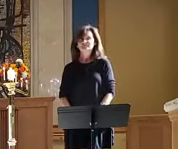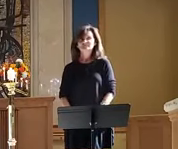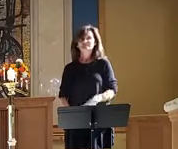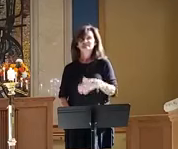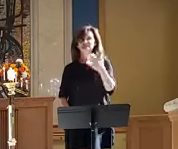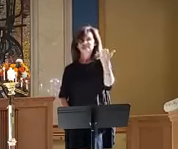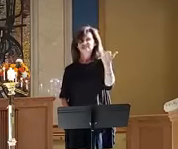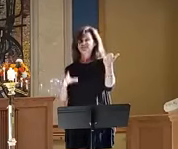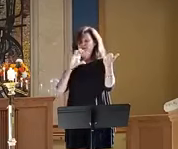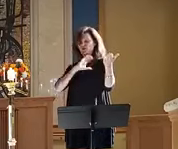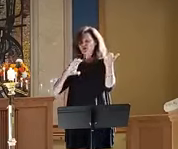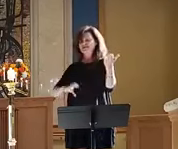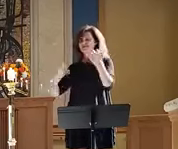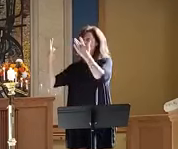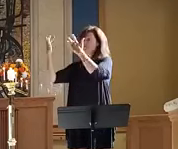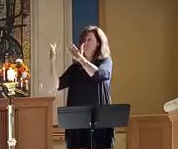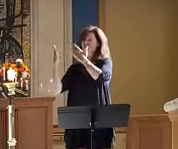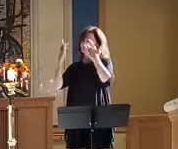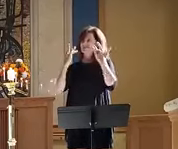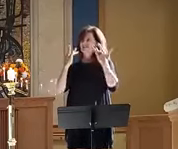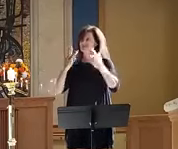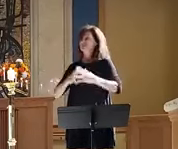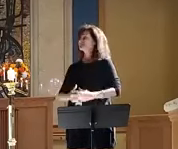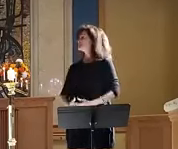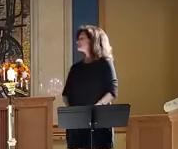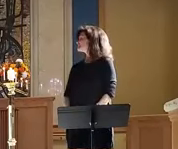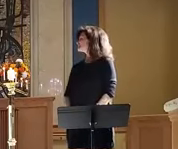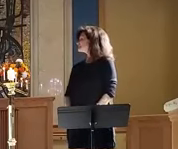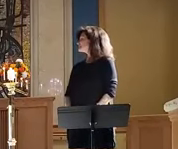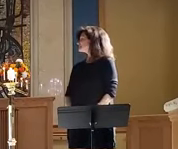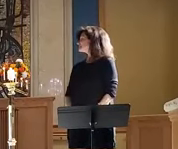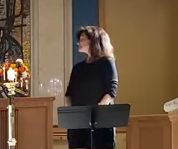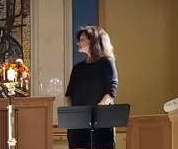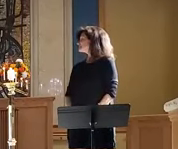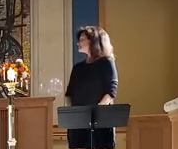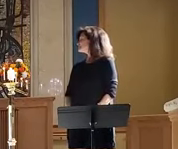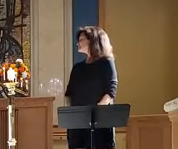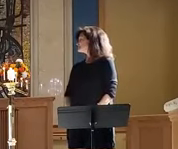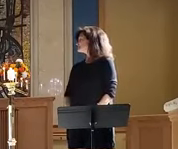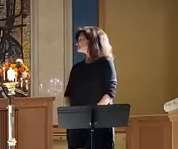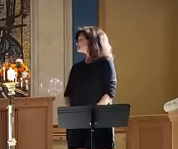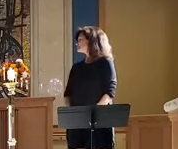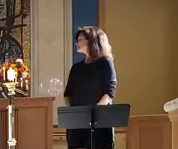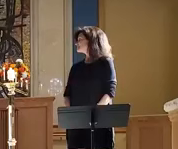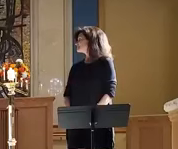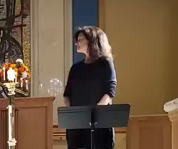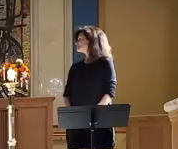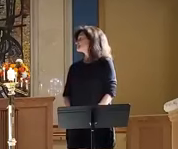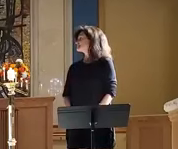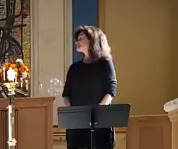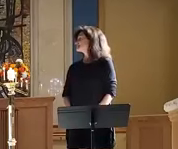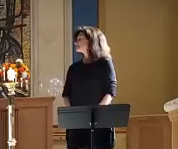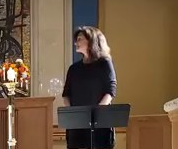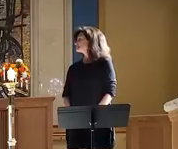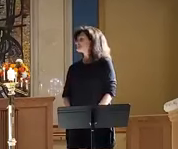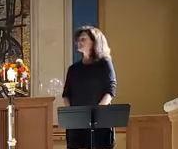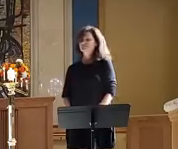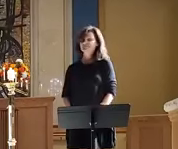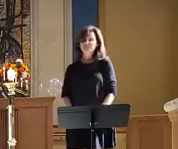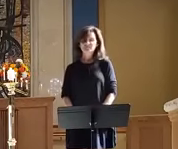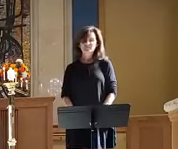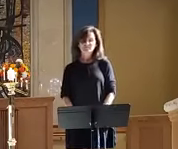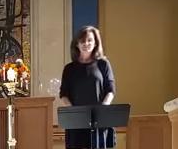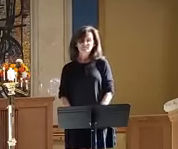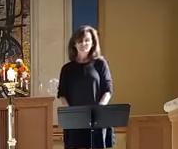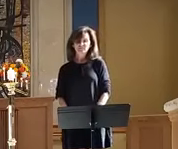Christ, have mercy. Christ, have mercy. Lord Jesus, you are seated at the right hand of